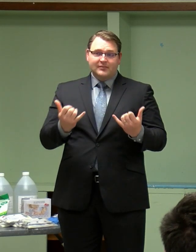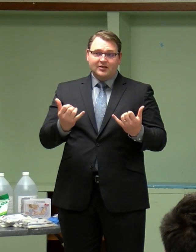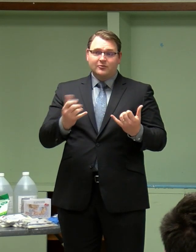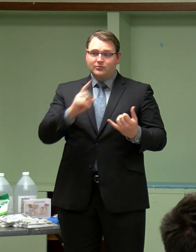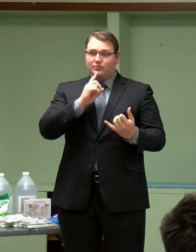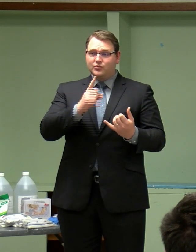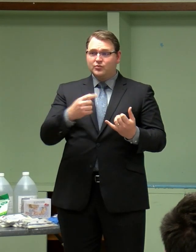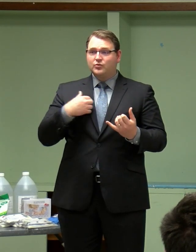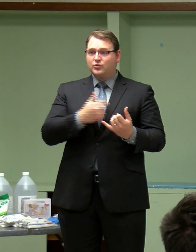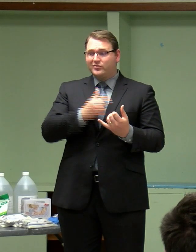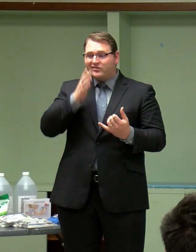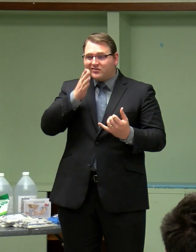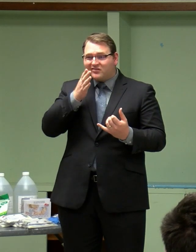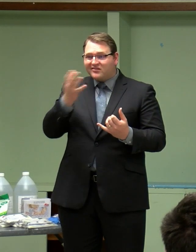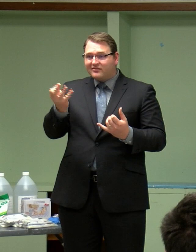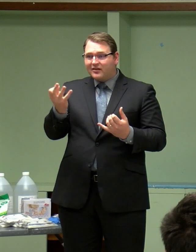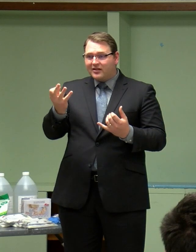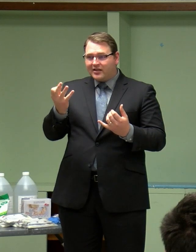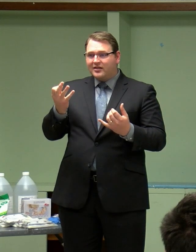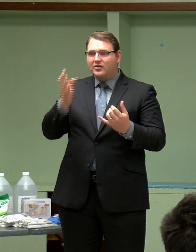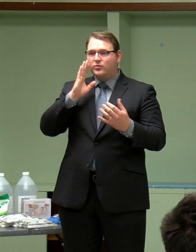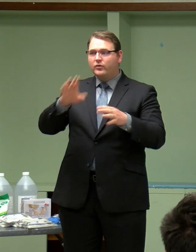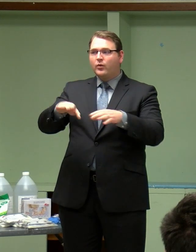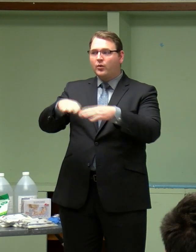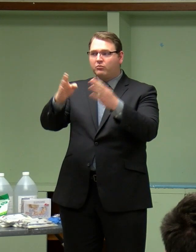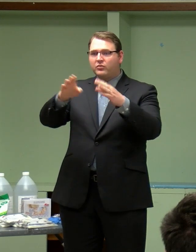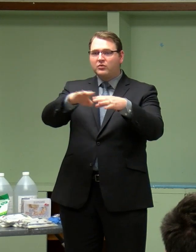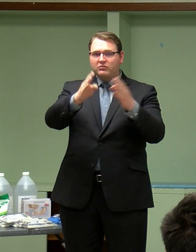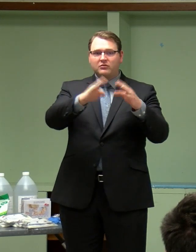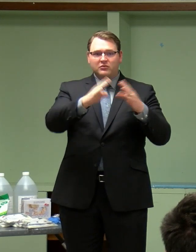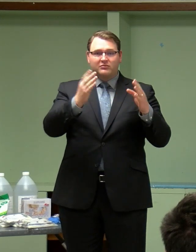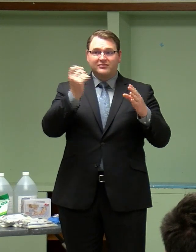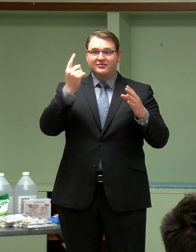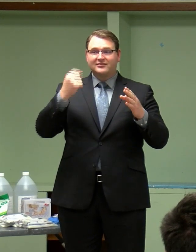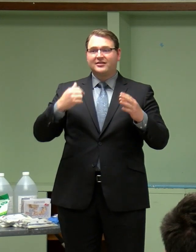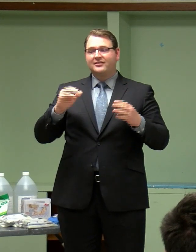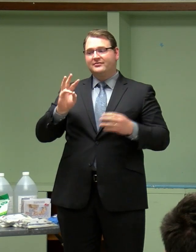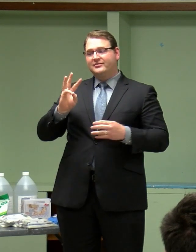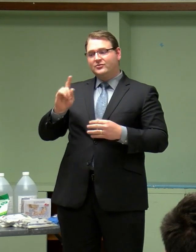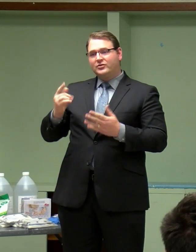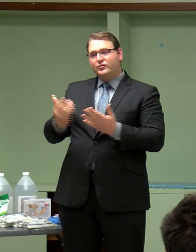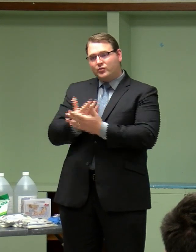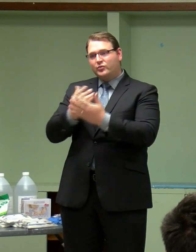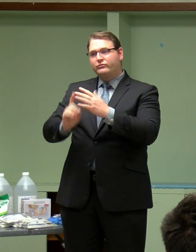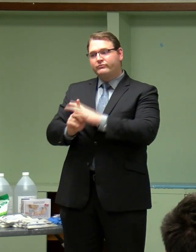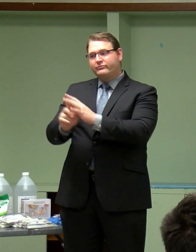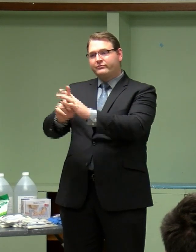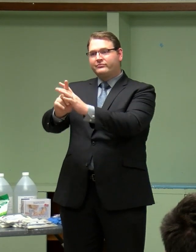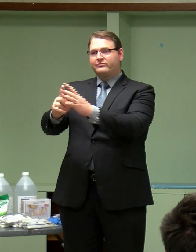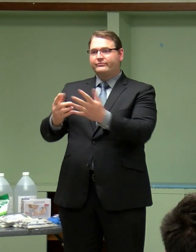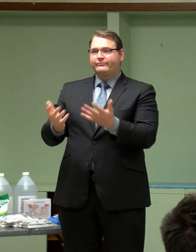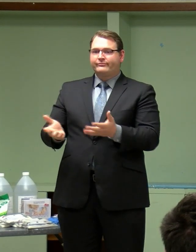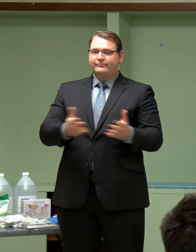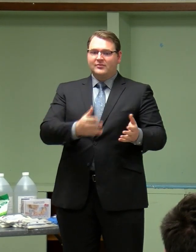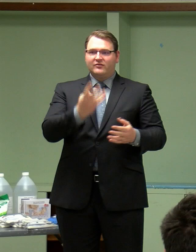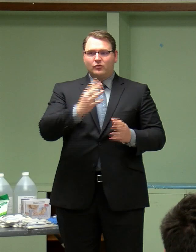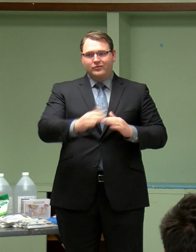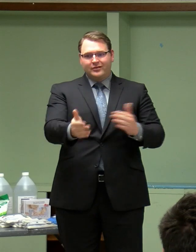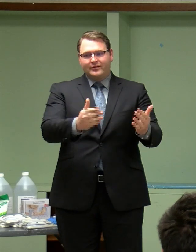part, to open up on Friday. We're still reporting 61 new cases, and we're reporting 4